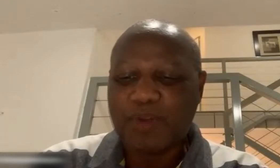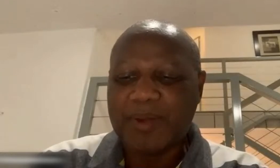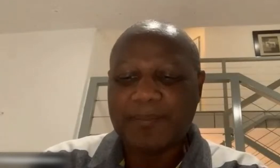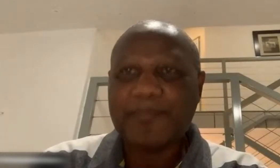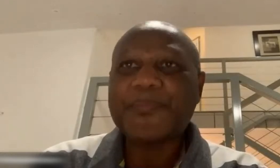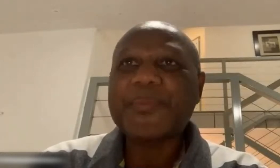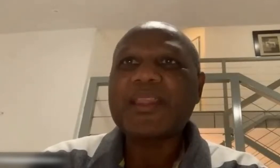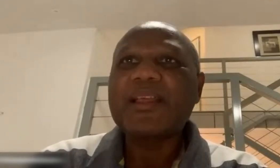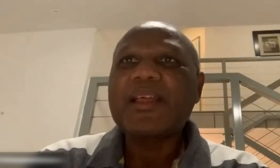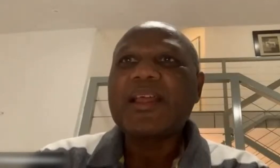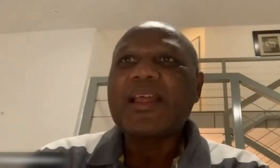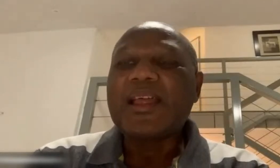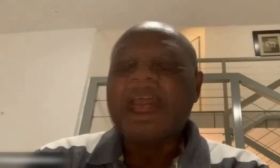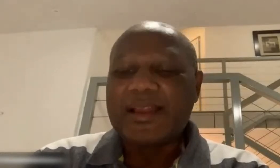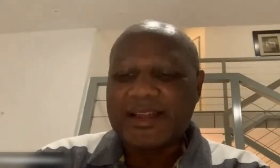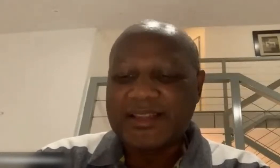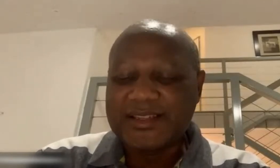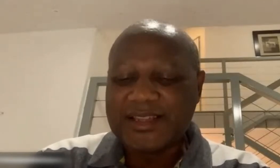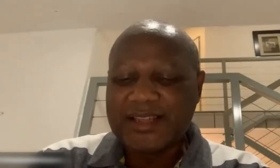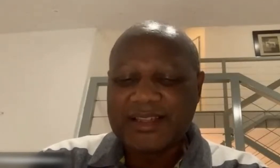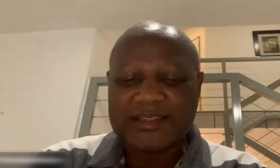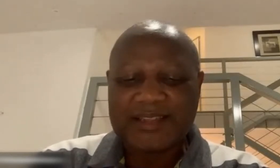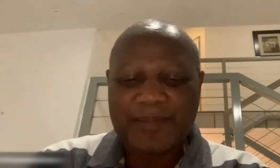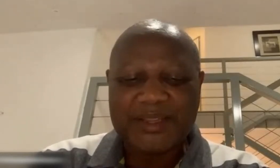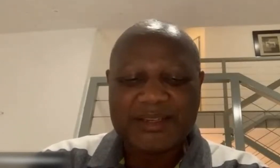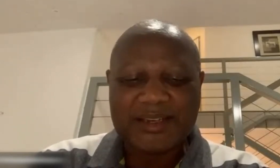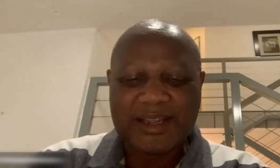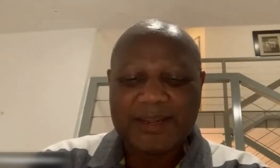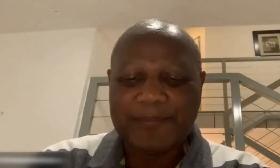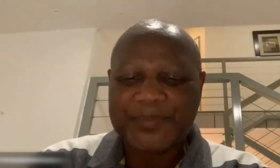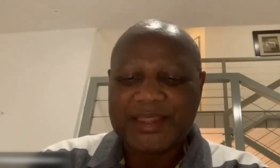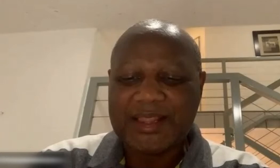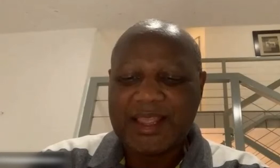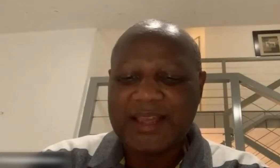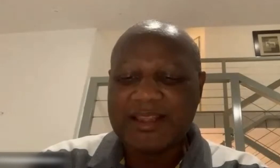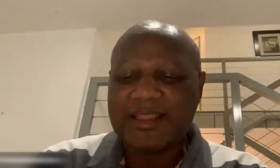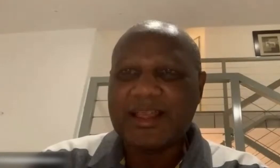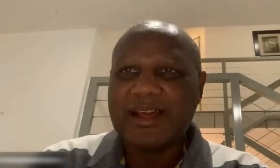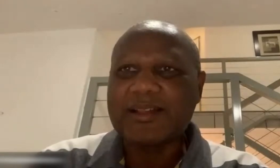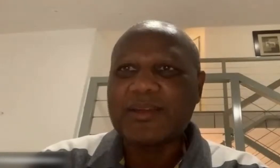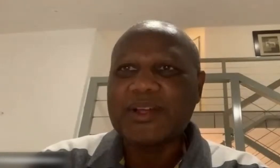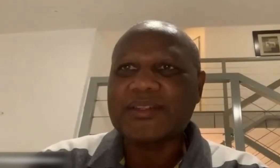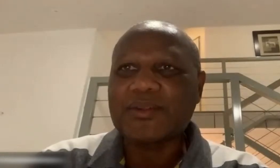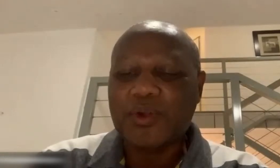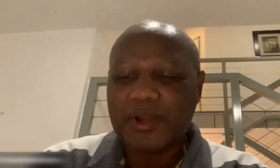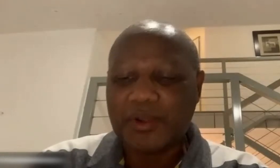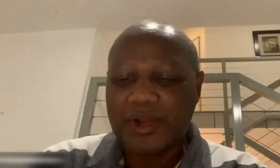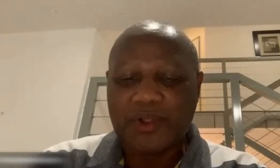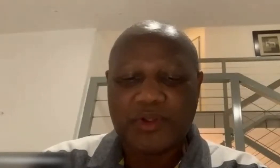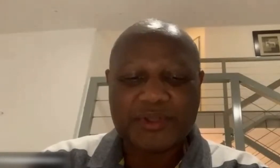Problem. And this summit, clearly there was